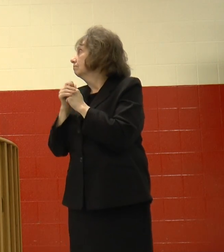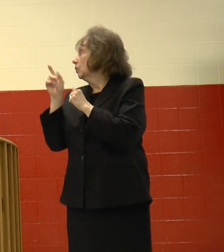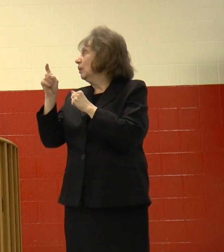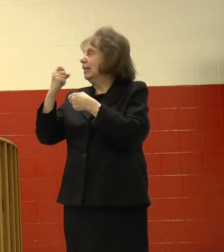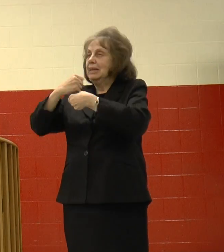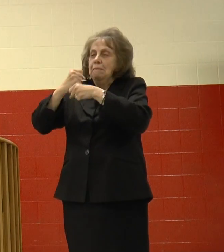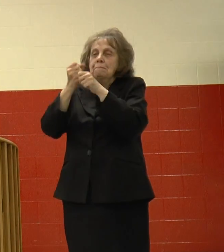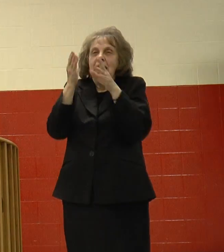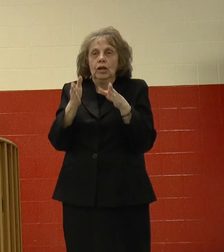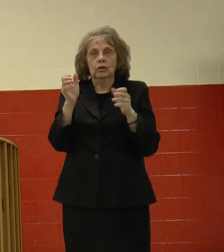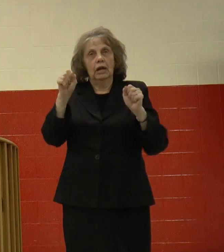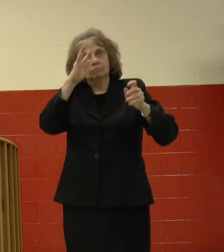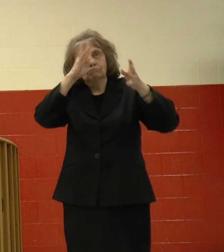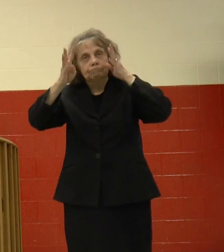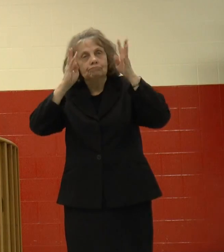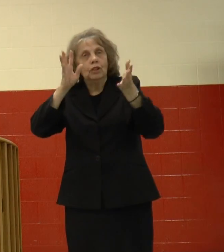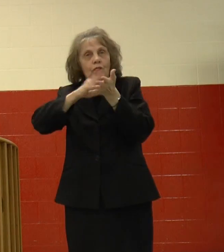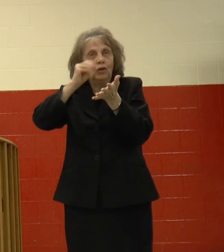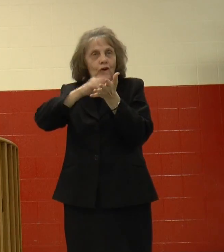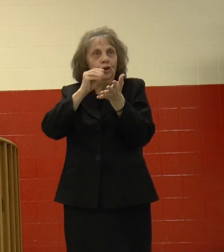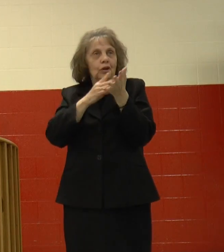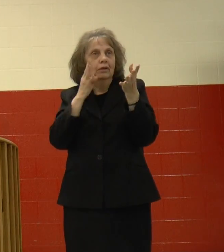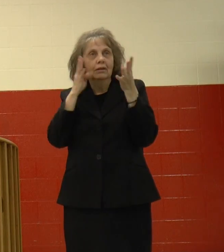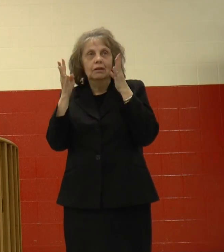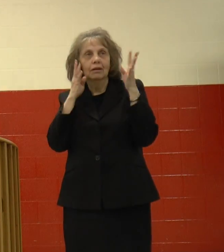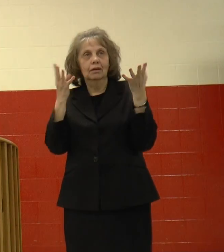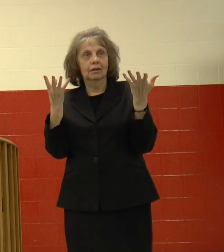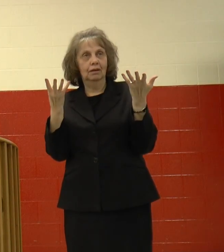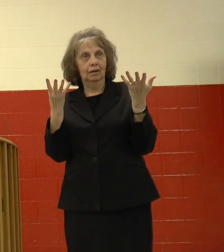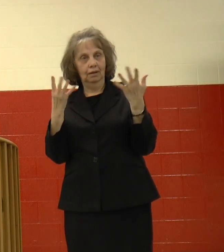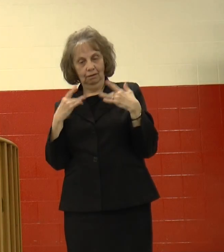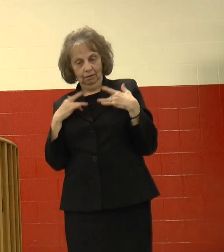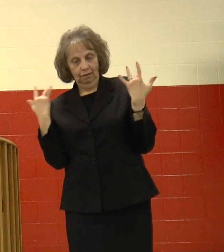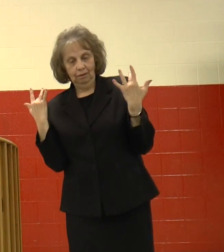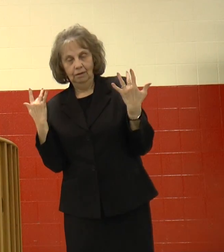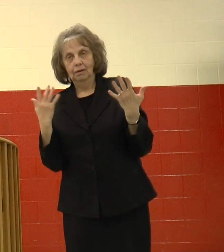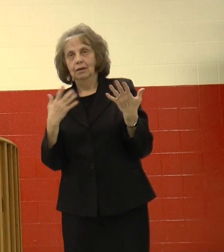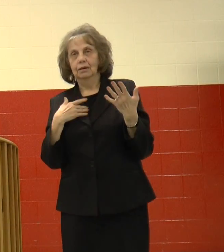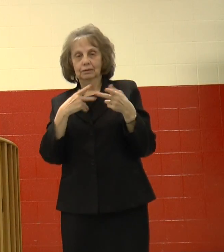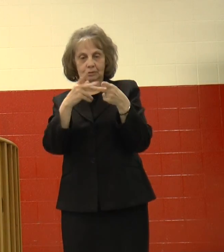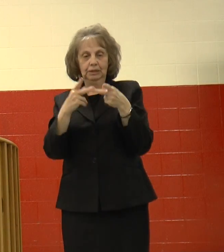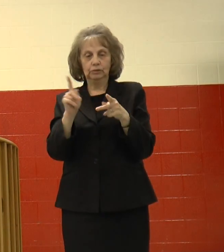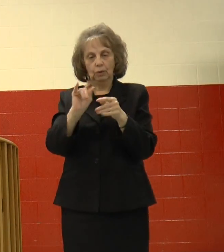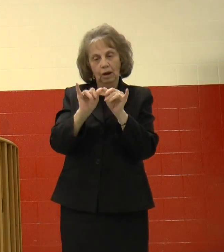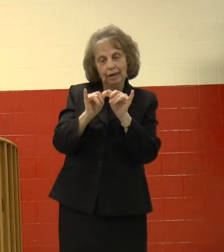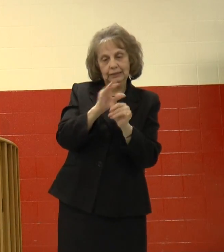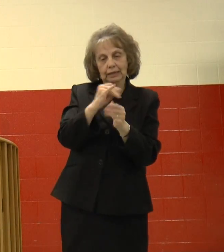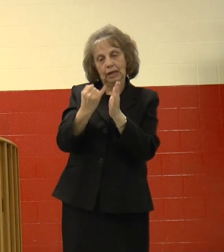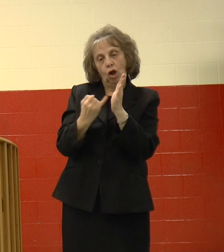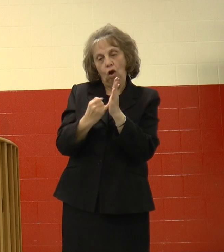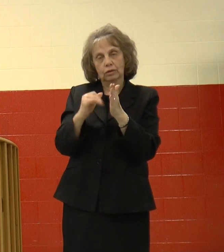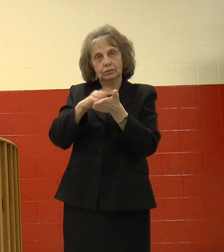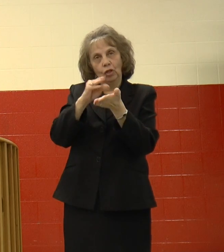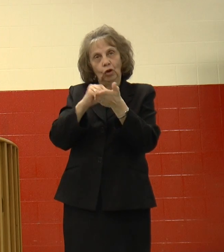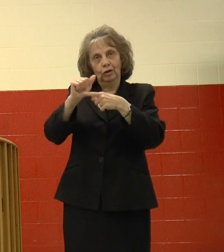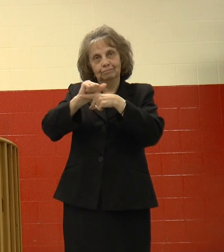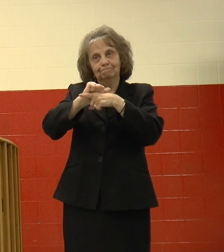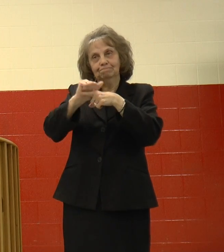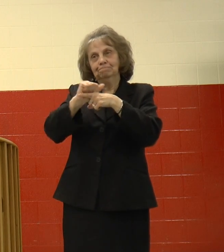spaces, spaces where students can learn to create and to invent, spaces like where architects and artists are trained.